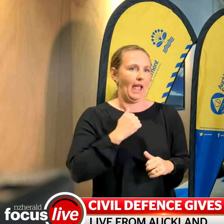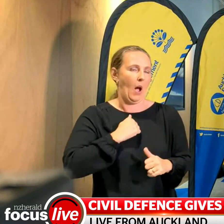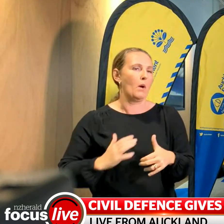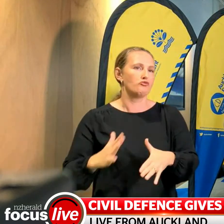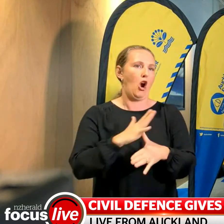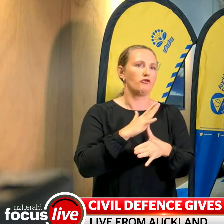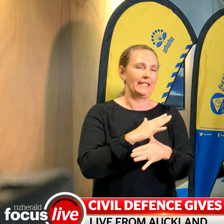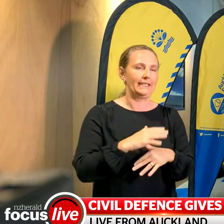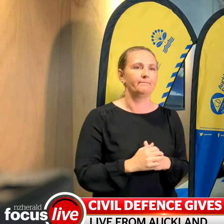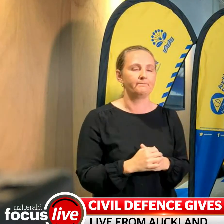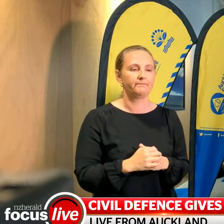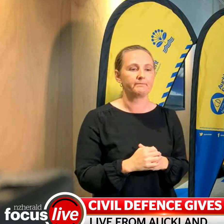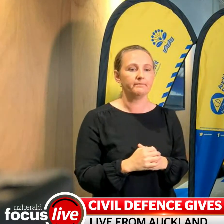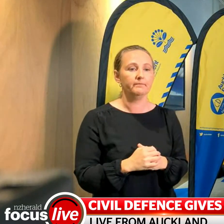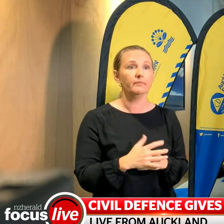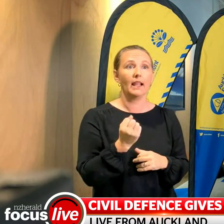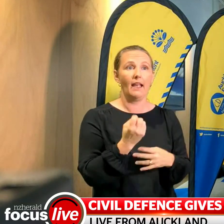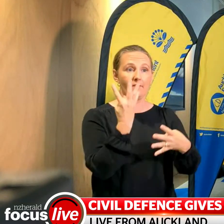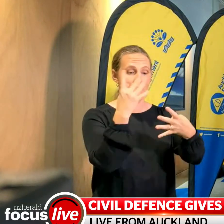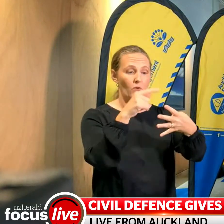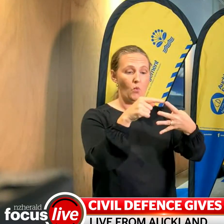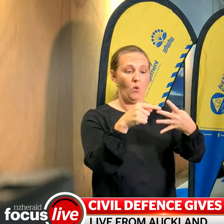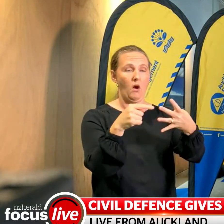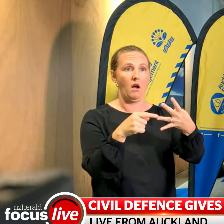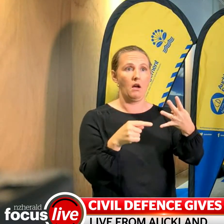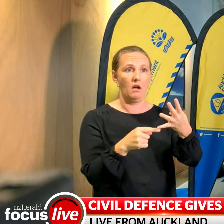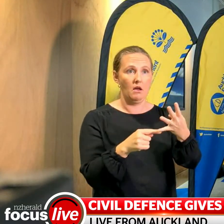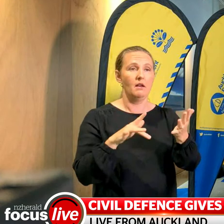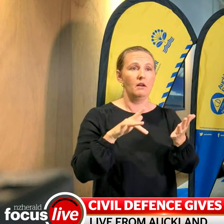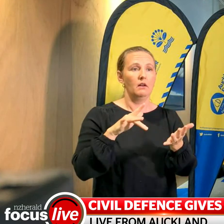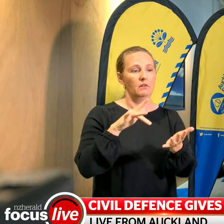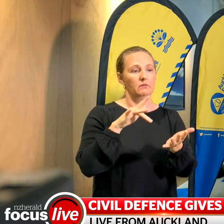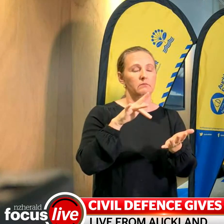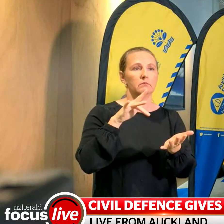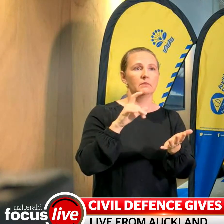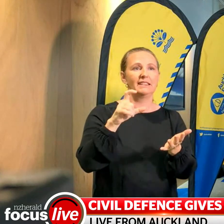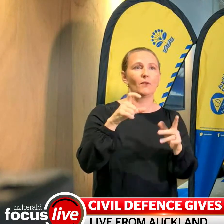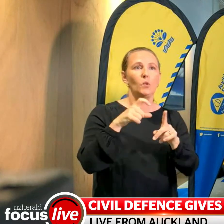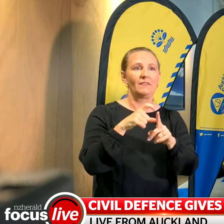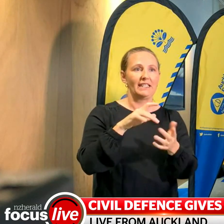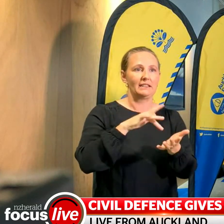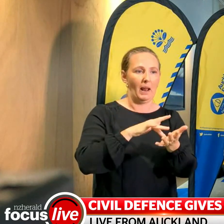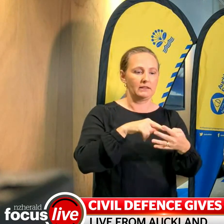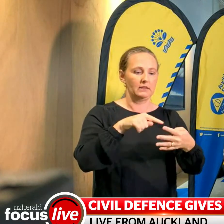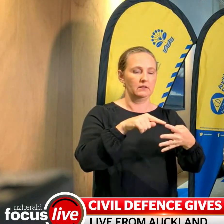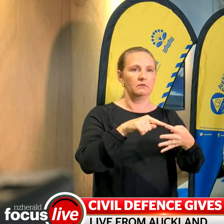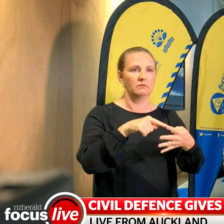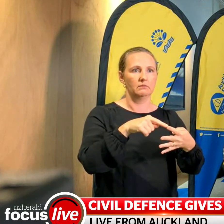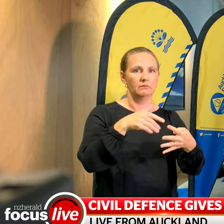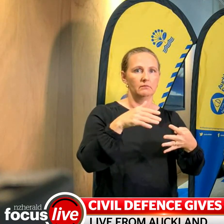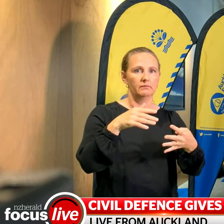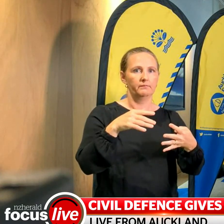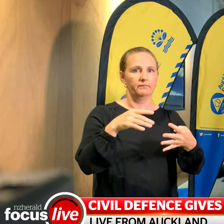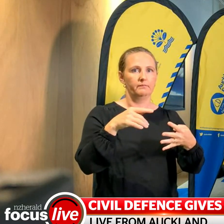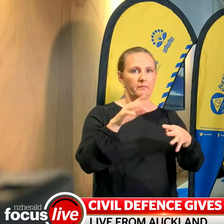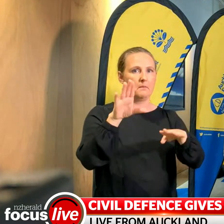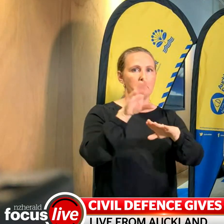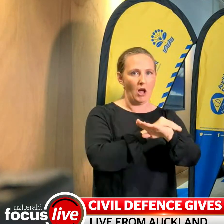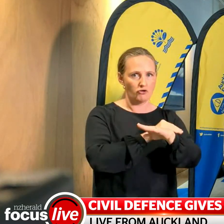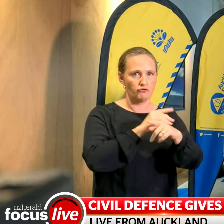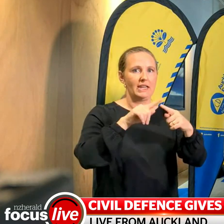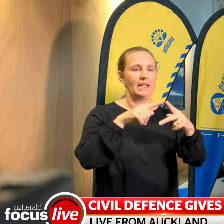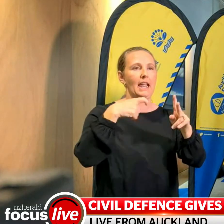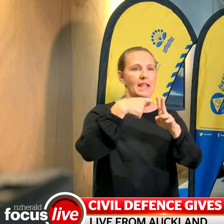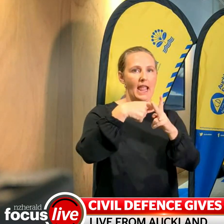civil defence centres open at Mangere, Randwick Park, Albany and Kelston. Our Kelston Centre will be transitioning